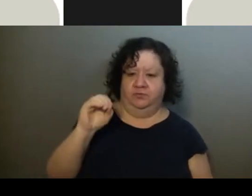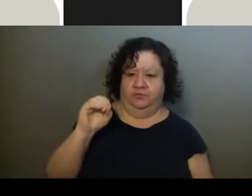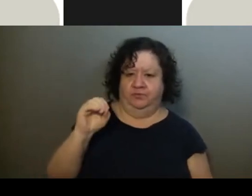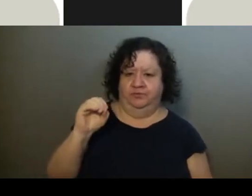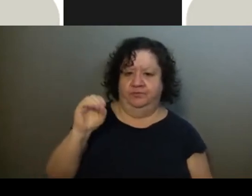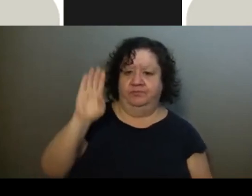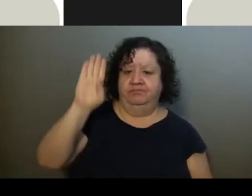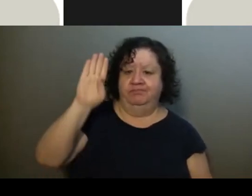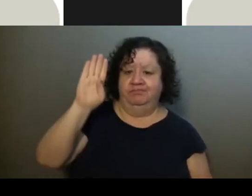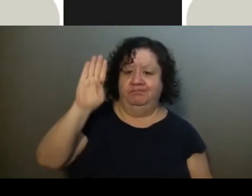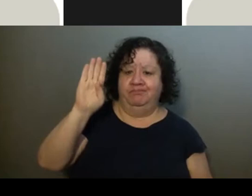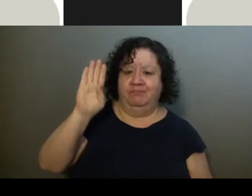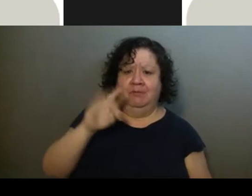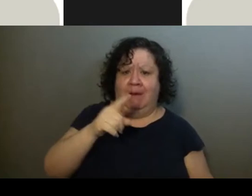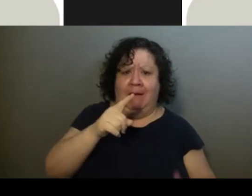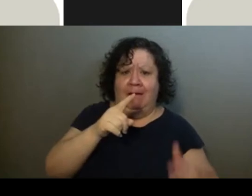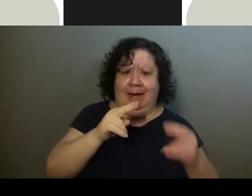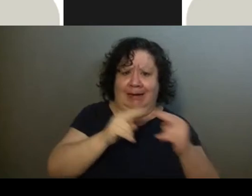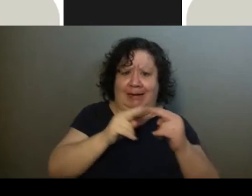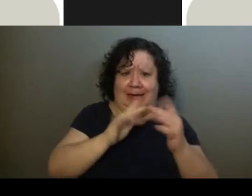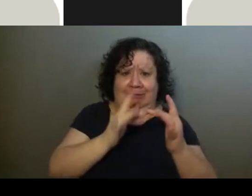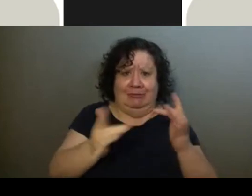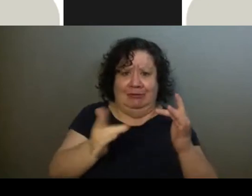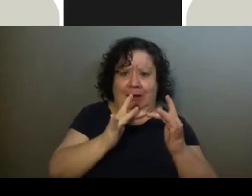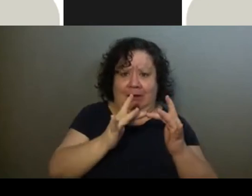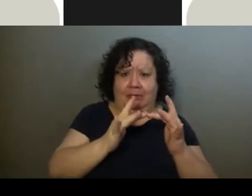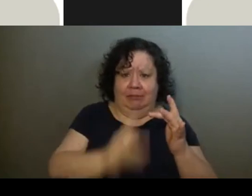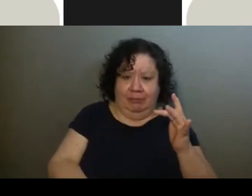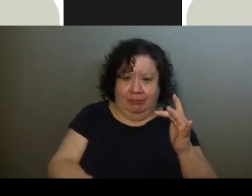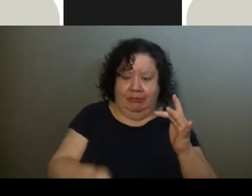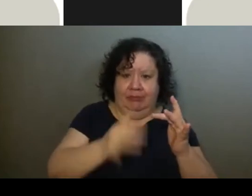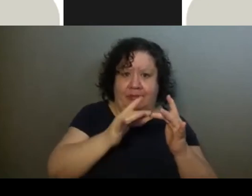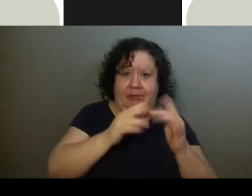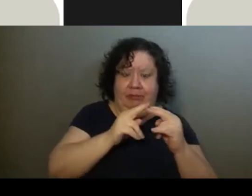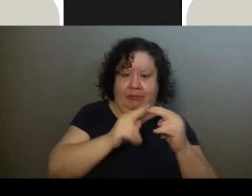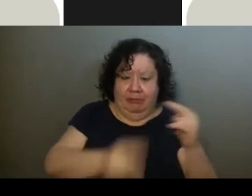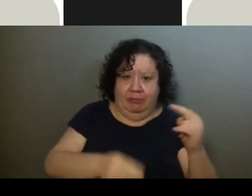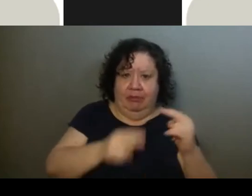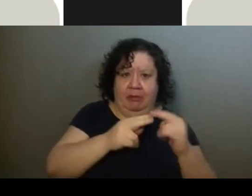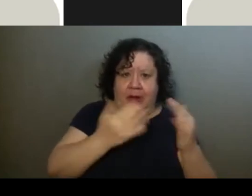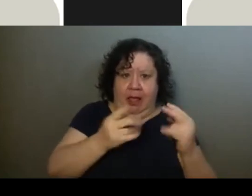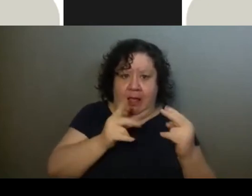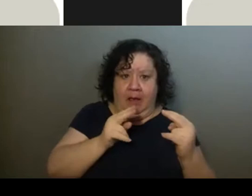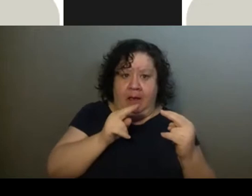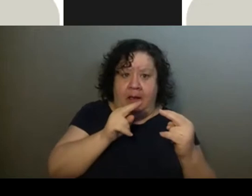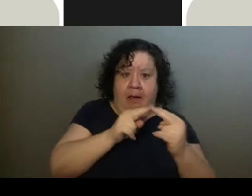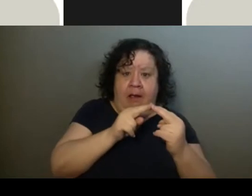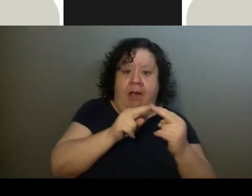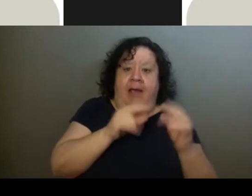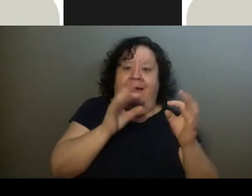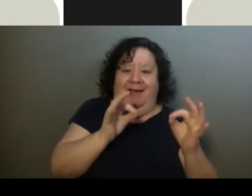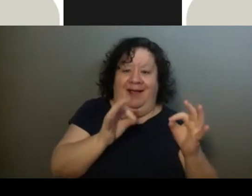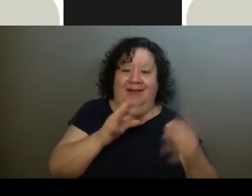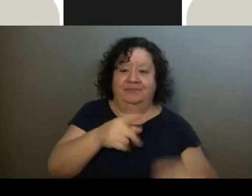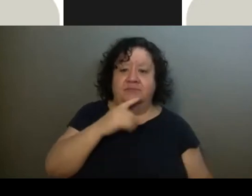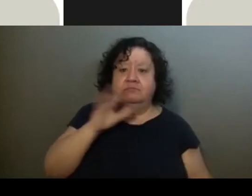input in terms of, thank you for bringing up the context of climate change also in your statement. As you know, the climate change for the